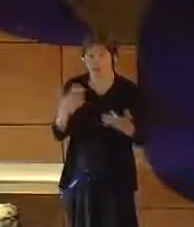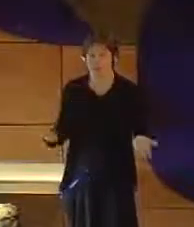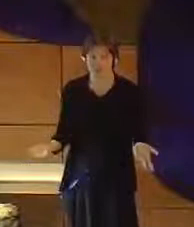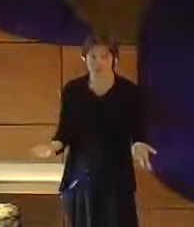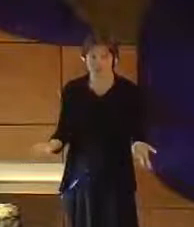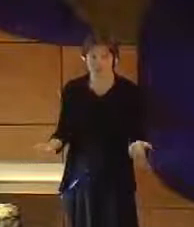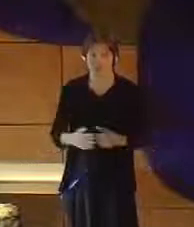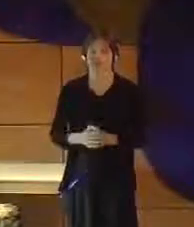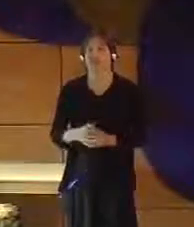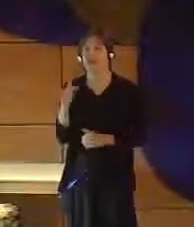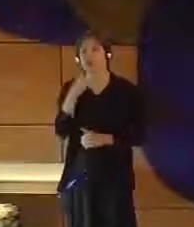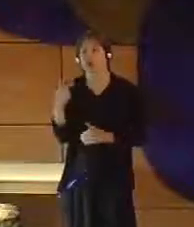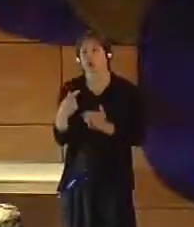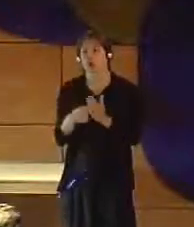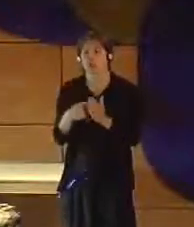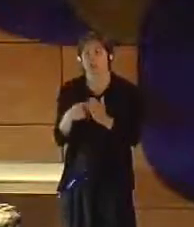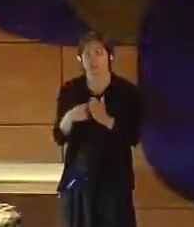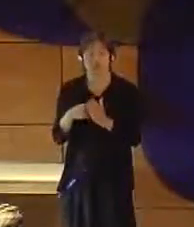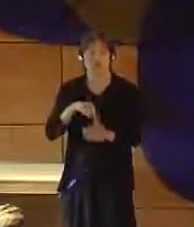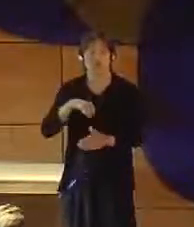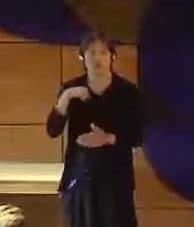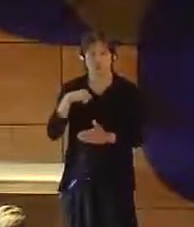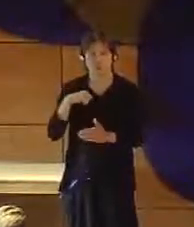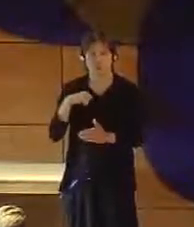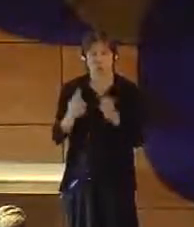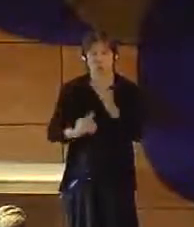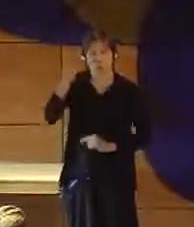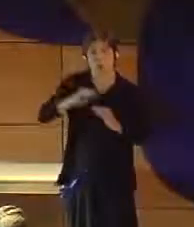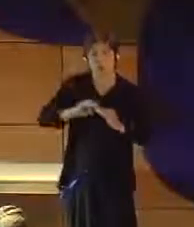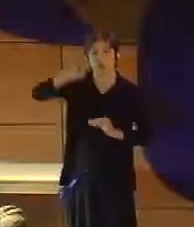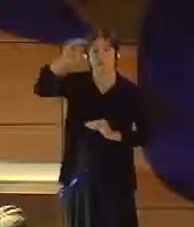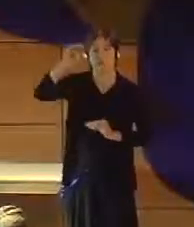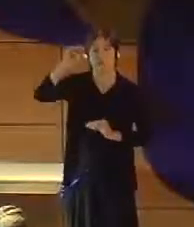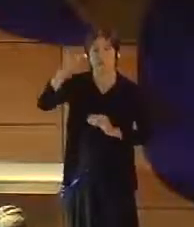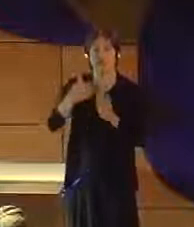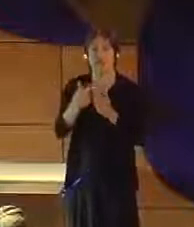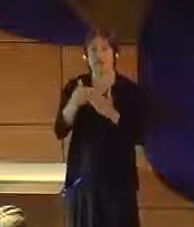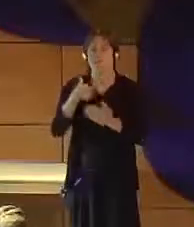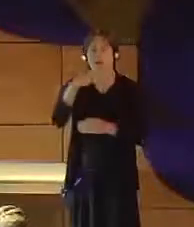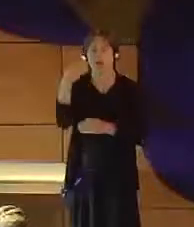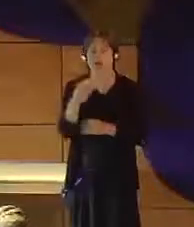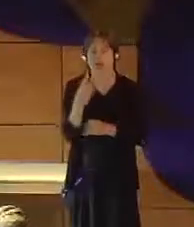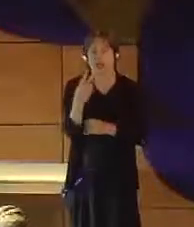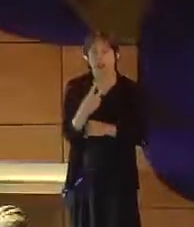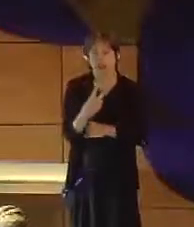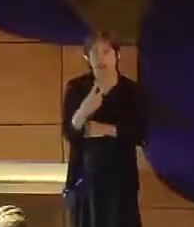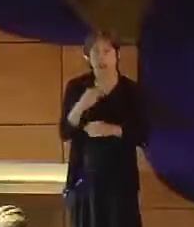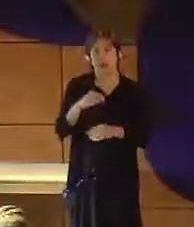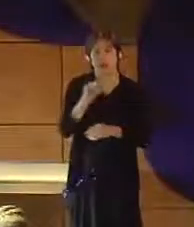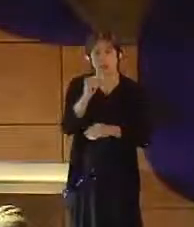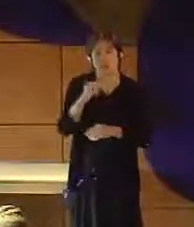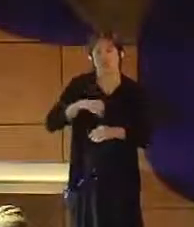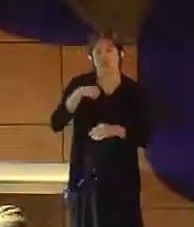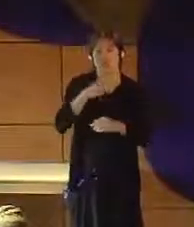morning, I tend to give 2 capsules in the morning, but some people like to give it in the morning and in the evening. I think